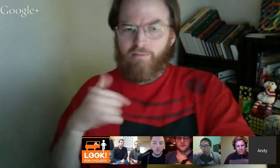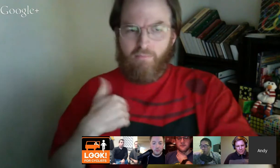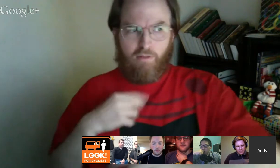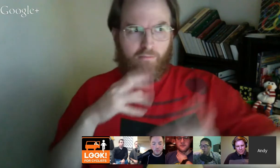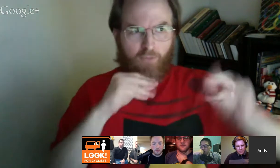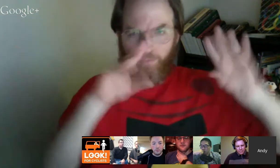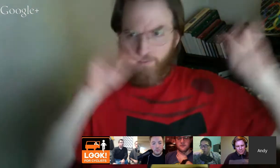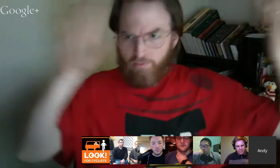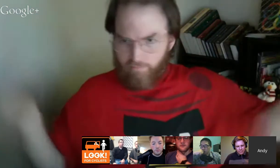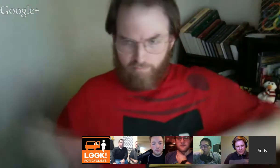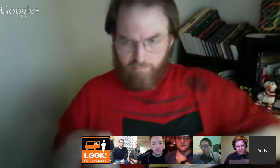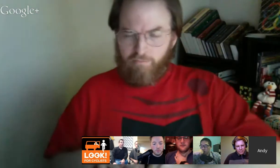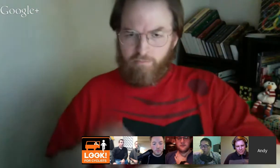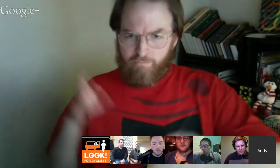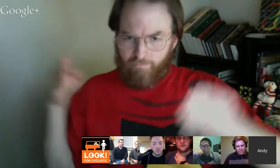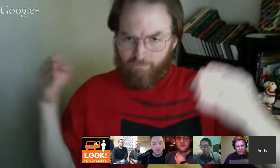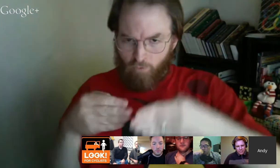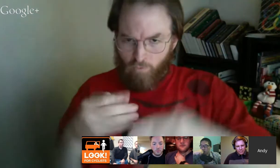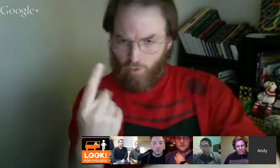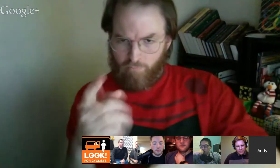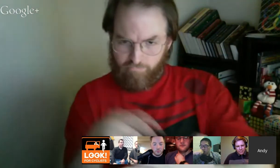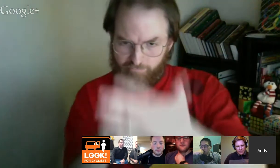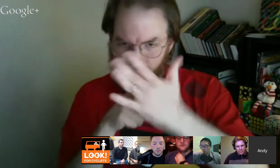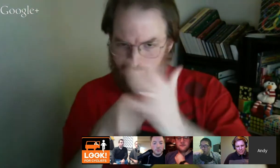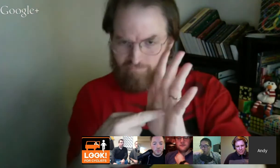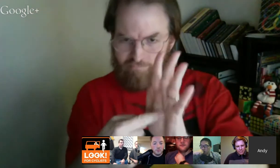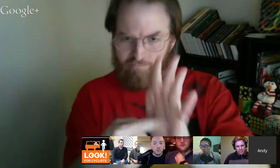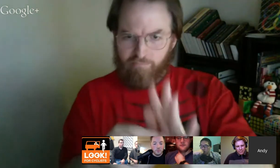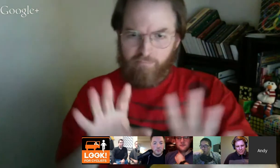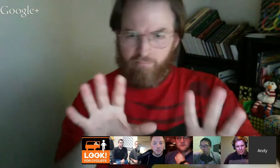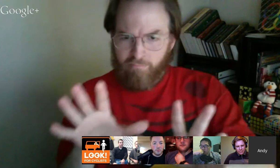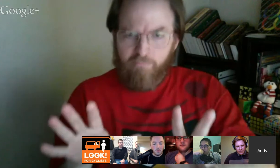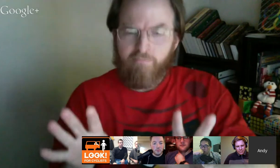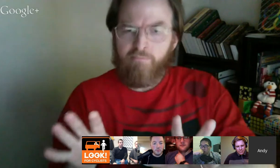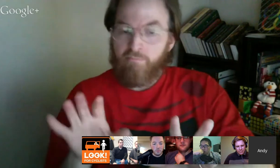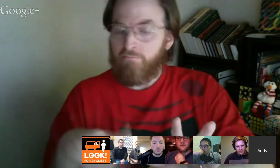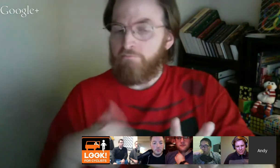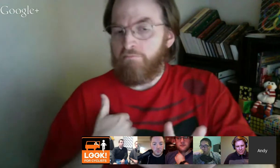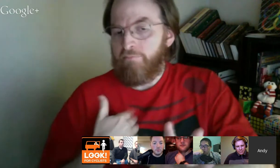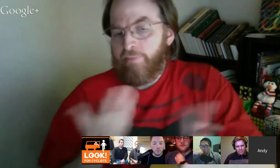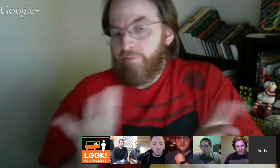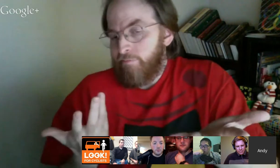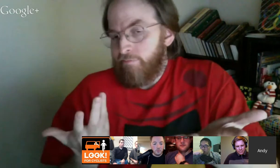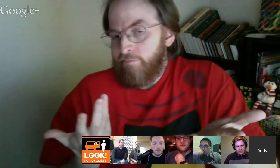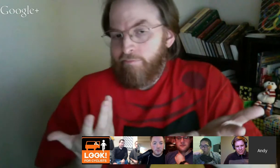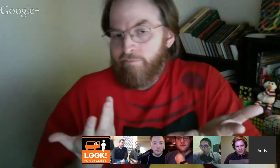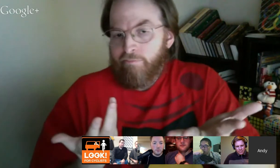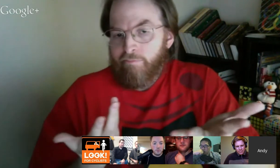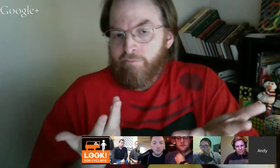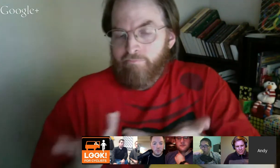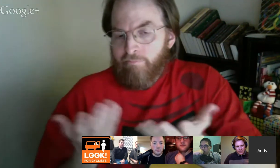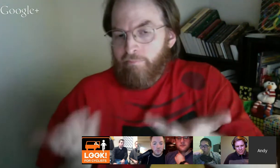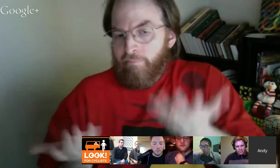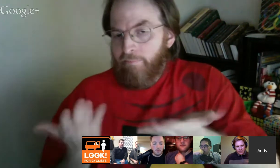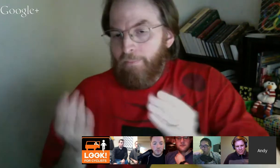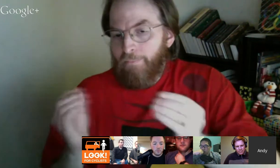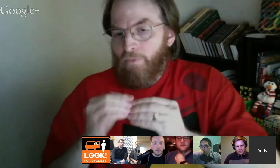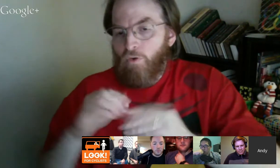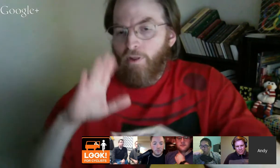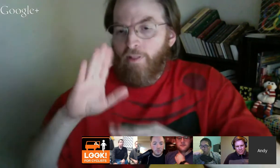really it's important to quiet all the extra noise and all of the other distractions so I can focus on what it is that I'm working on. That's just